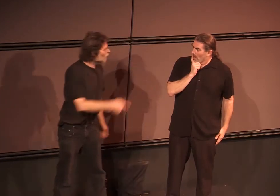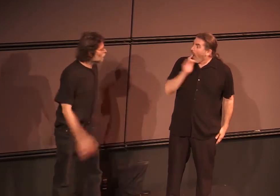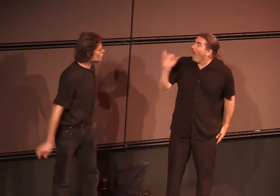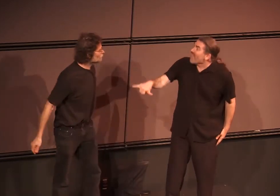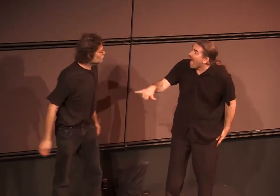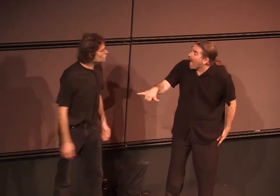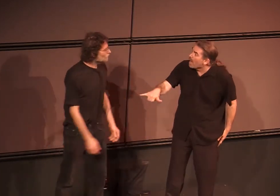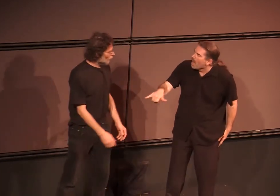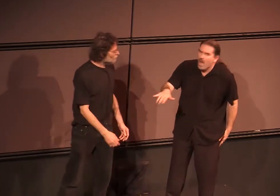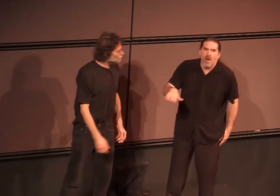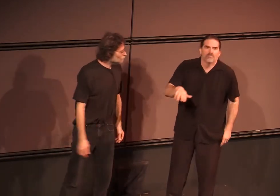Yeah.